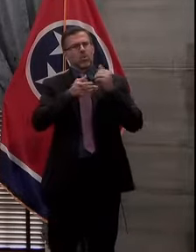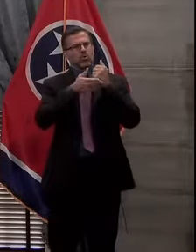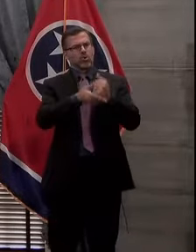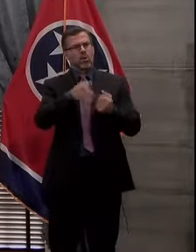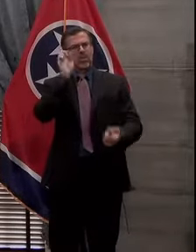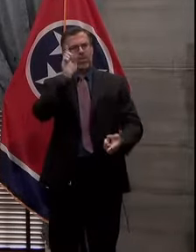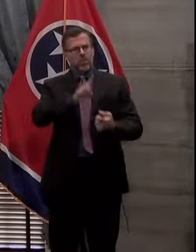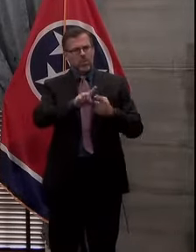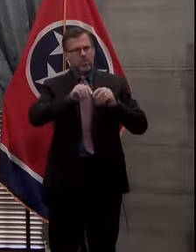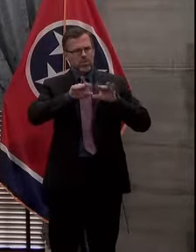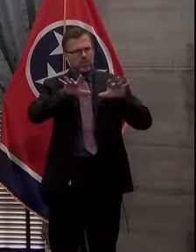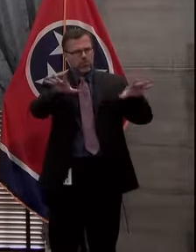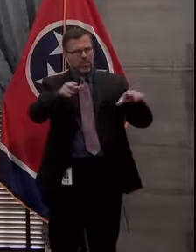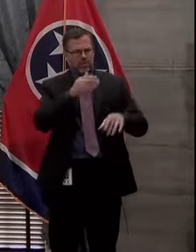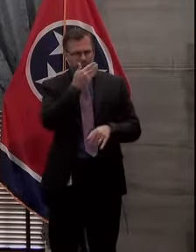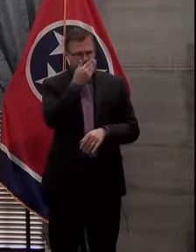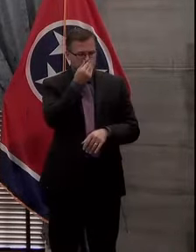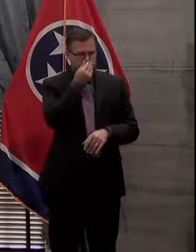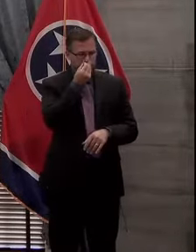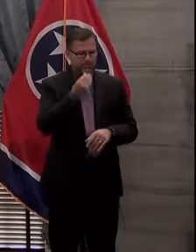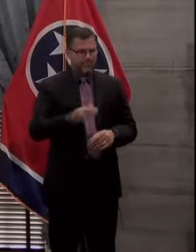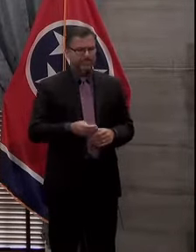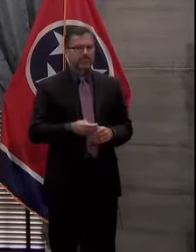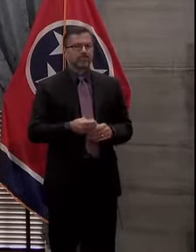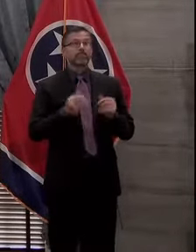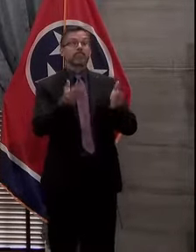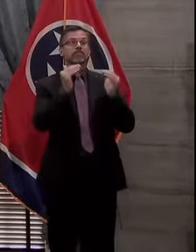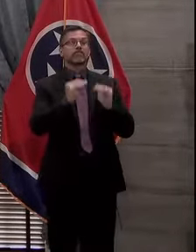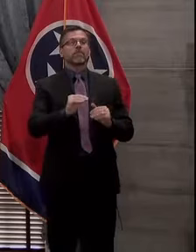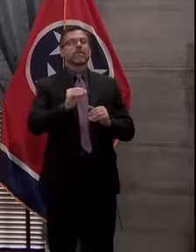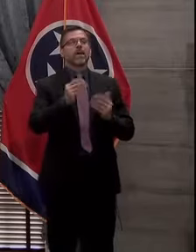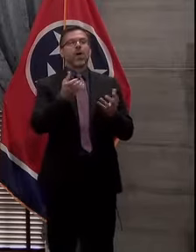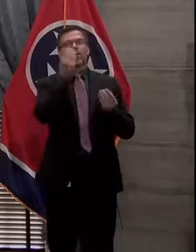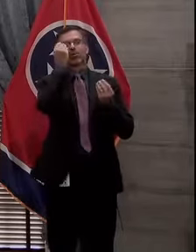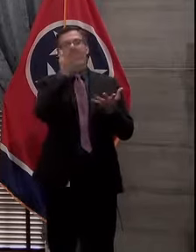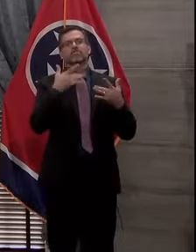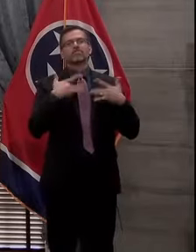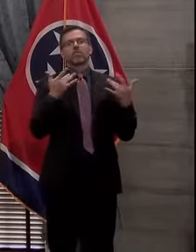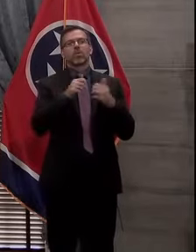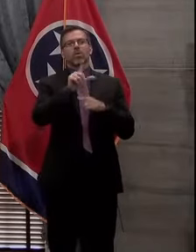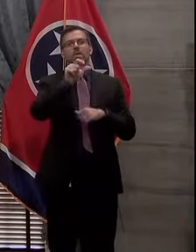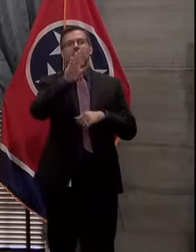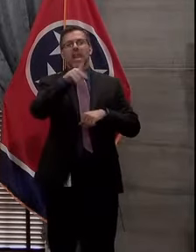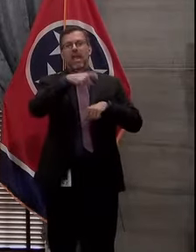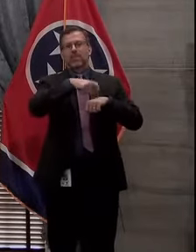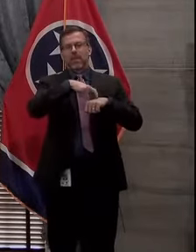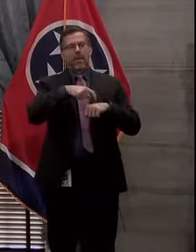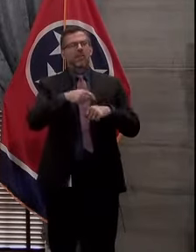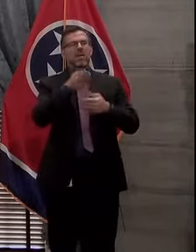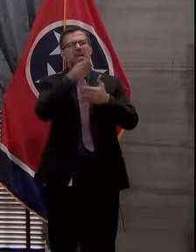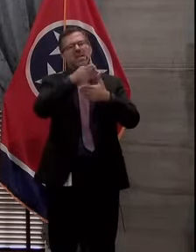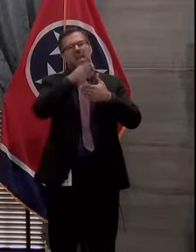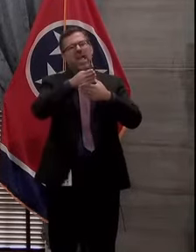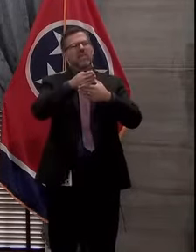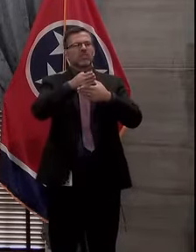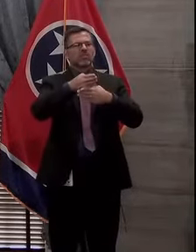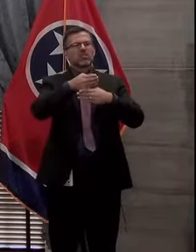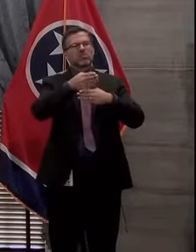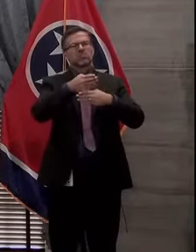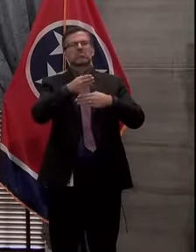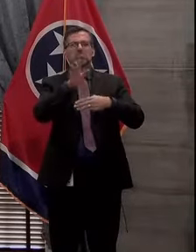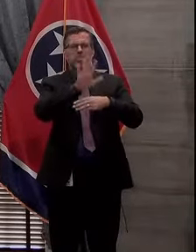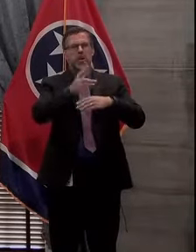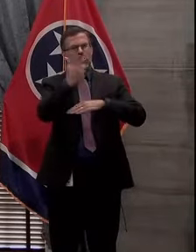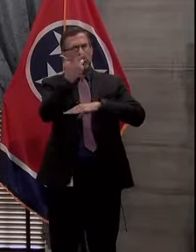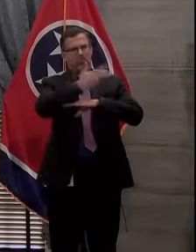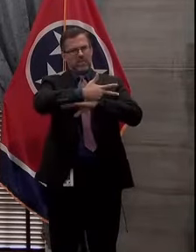more note on that. Wanted to give you a brief update on the actual lab turnaround time. It is still hovering just north of 3 days,